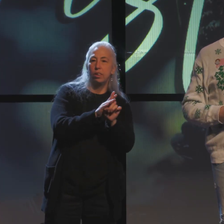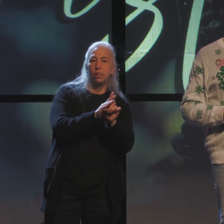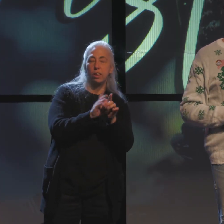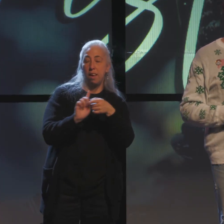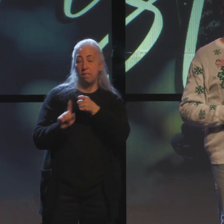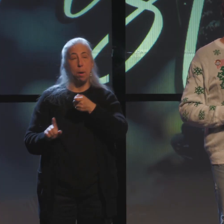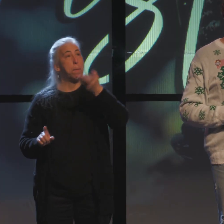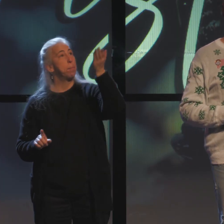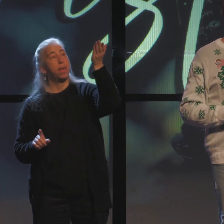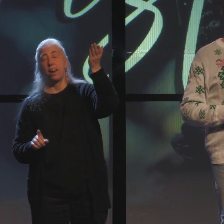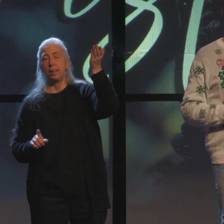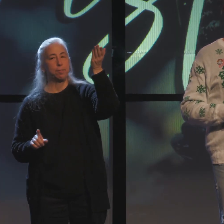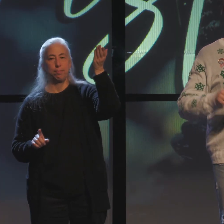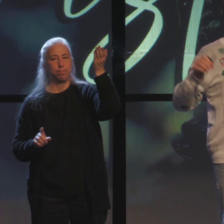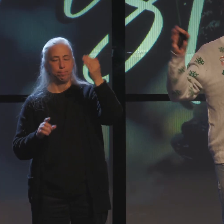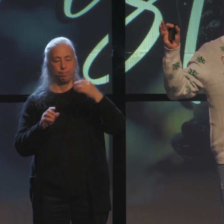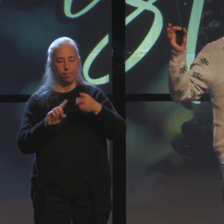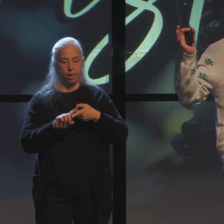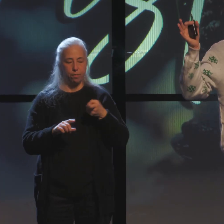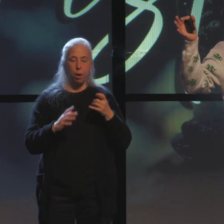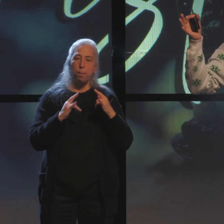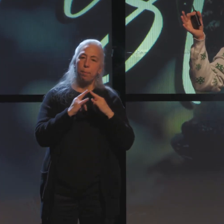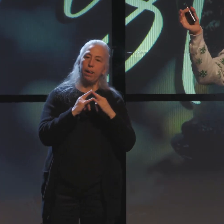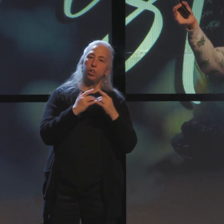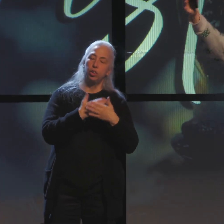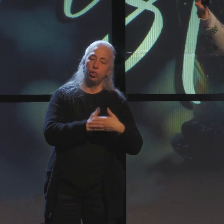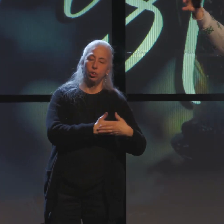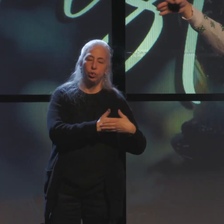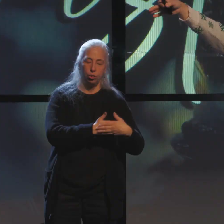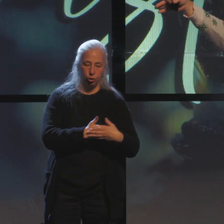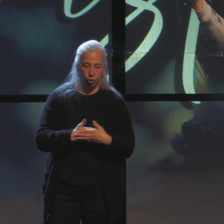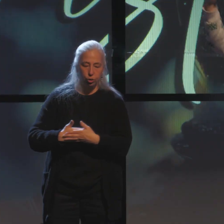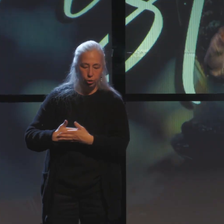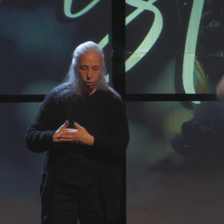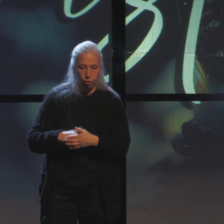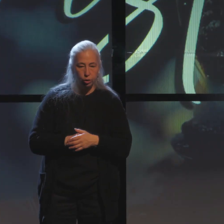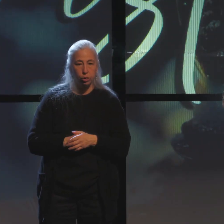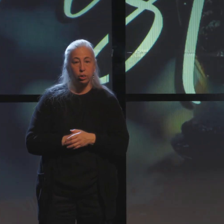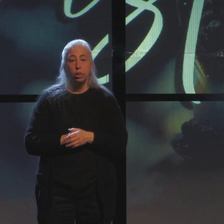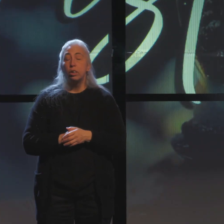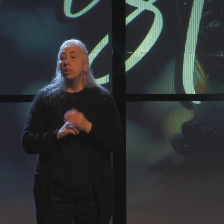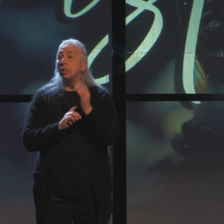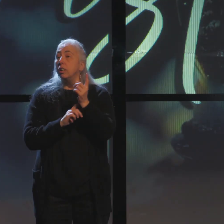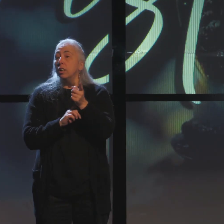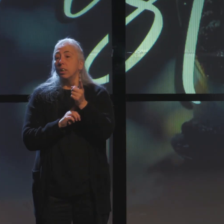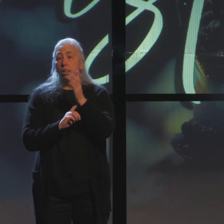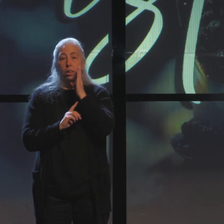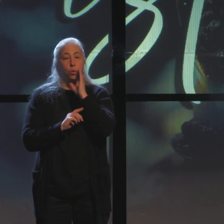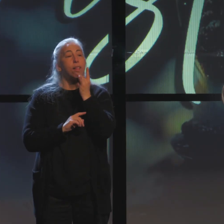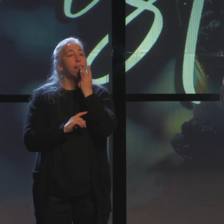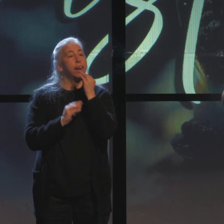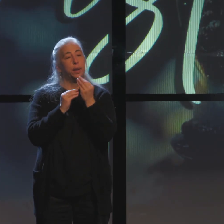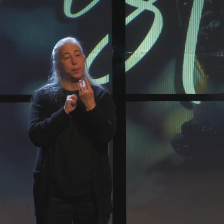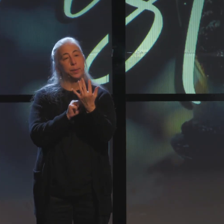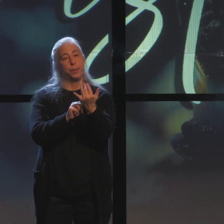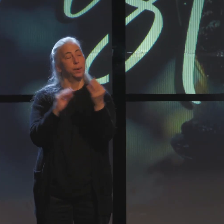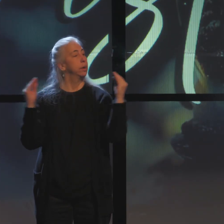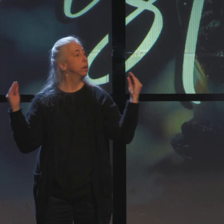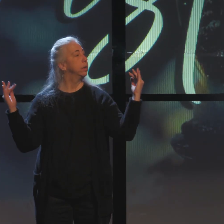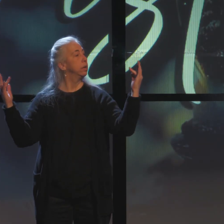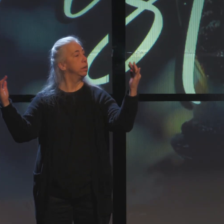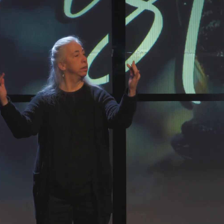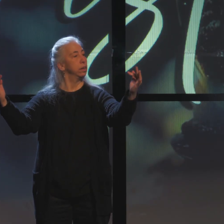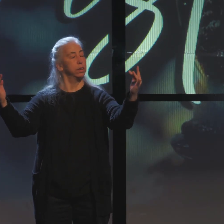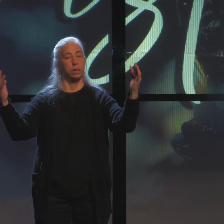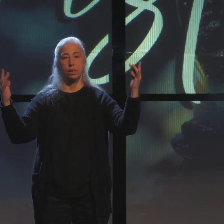manger. So in just a moment, we're going to light these candles that are to the sides. These are the candles of